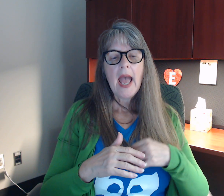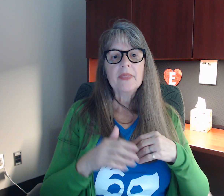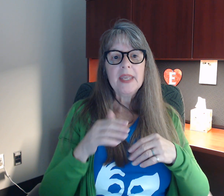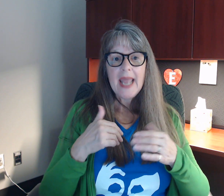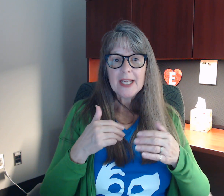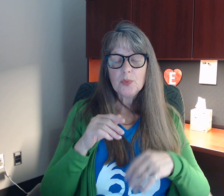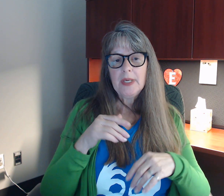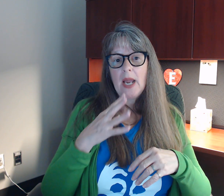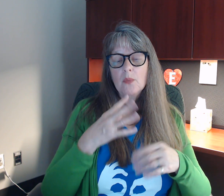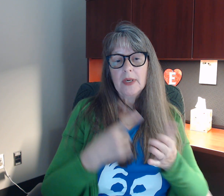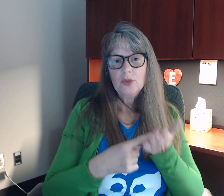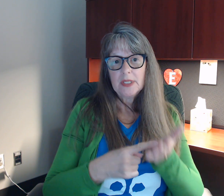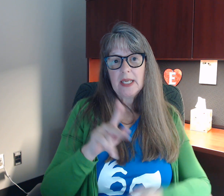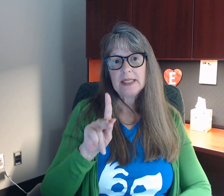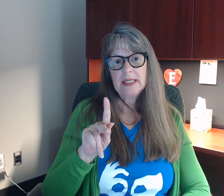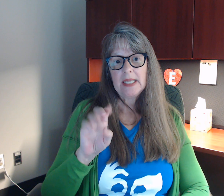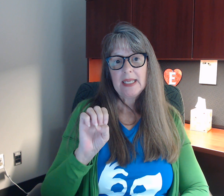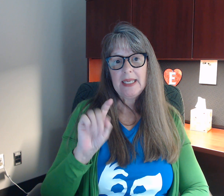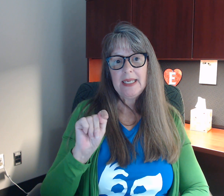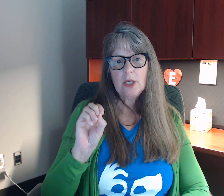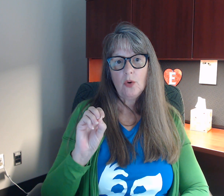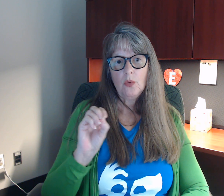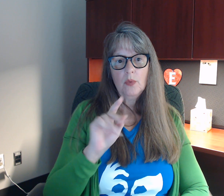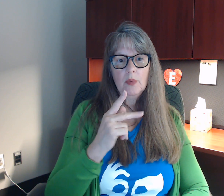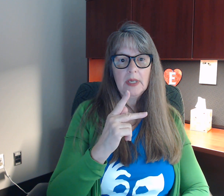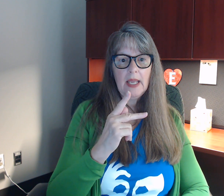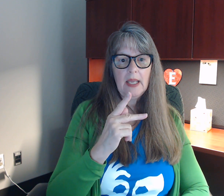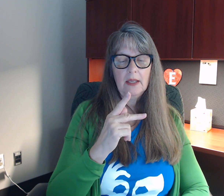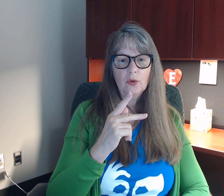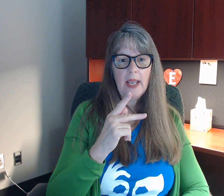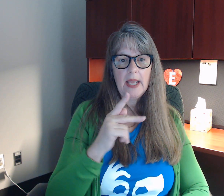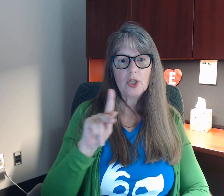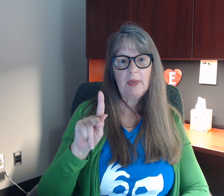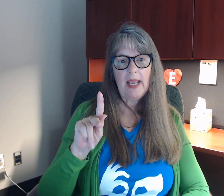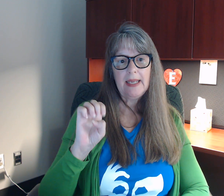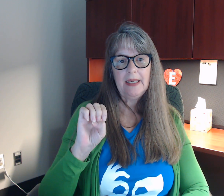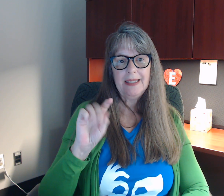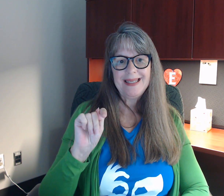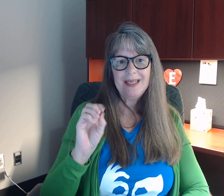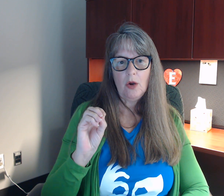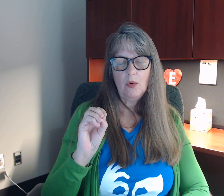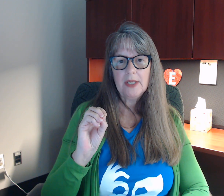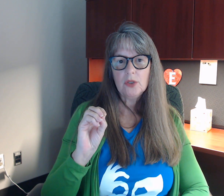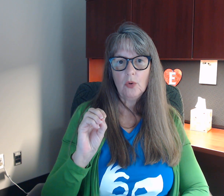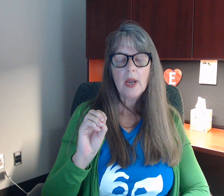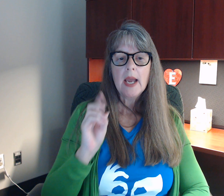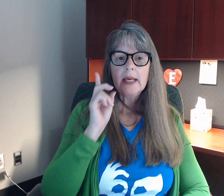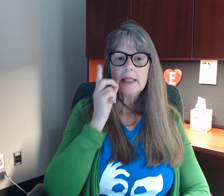The next one I wanted to discuss is keto. Your K handshake, Keto, keto diet.